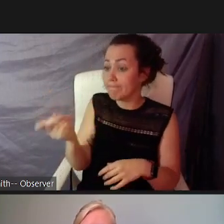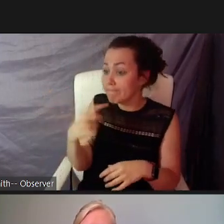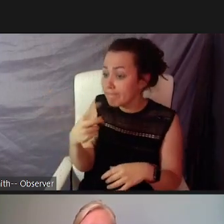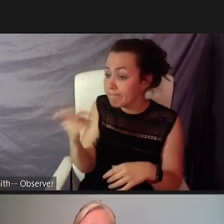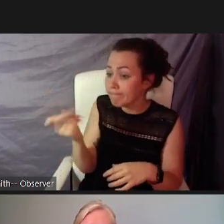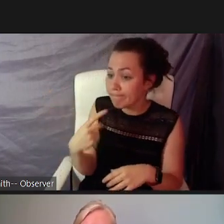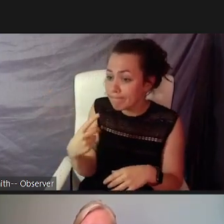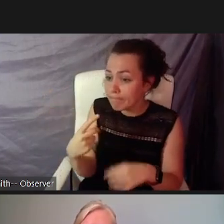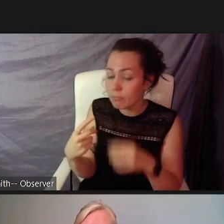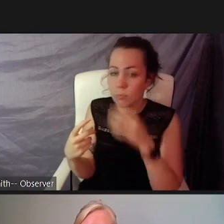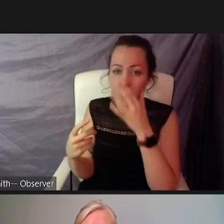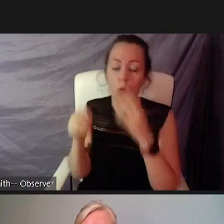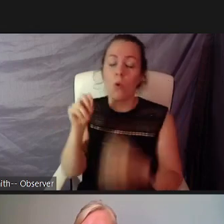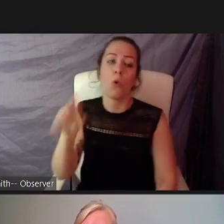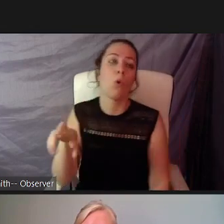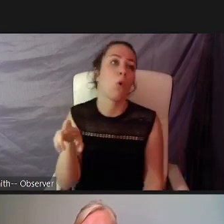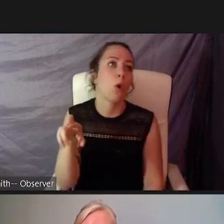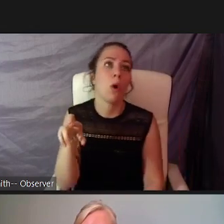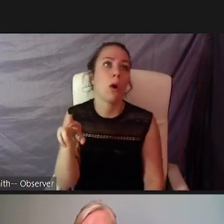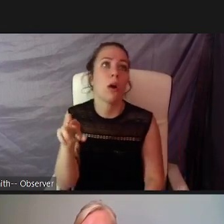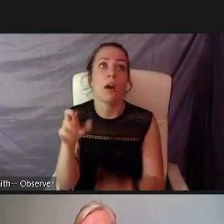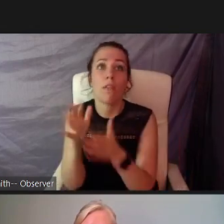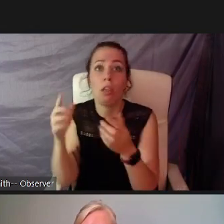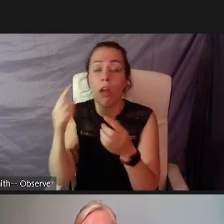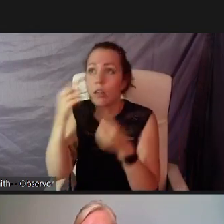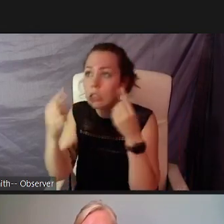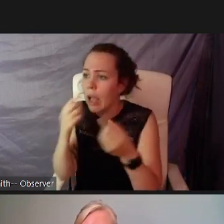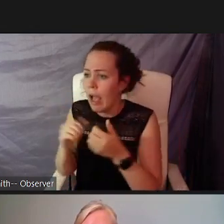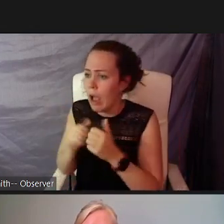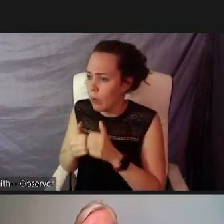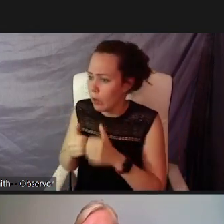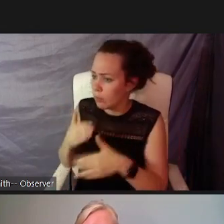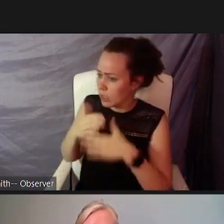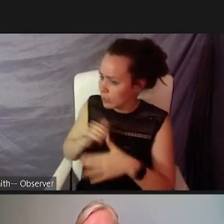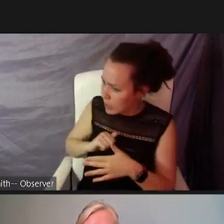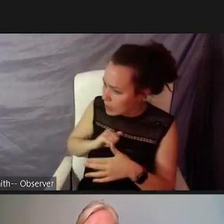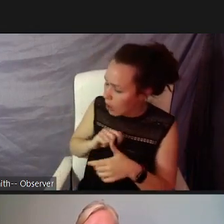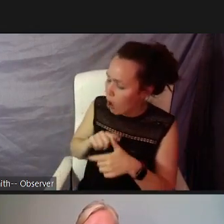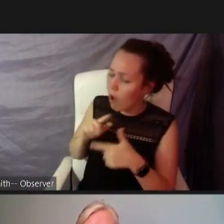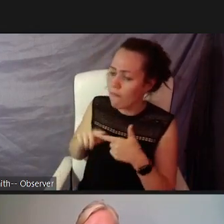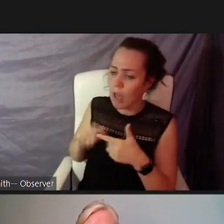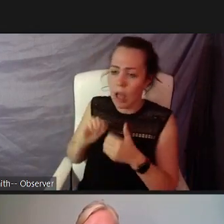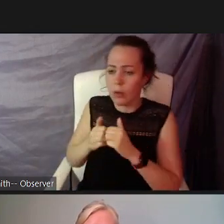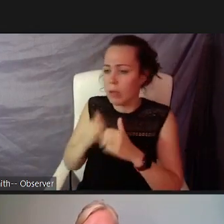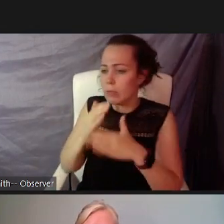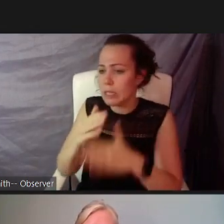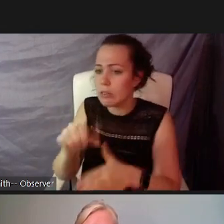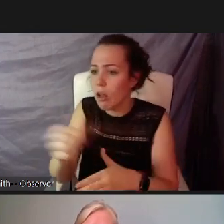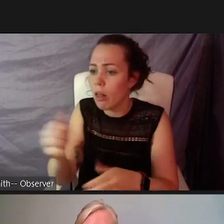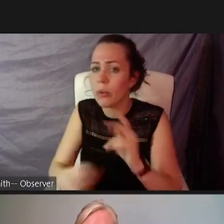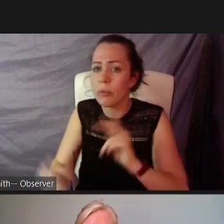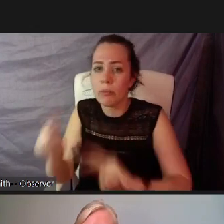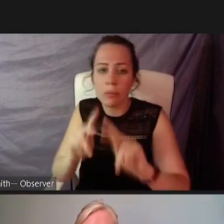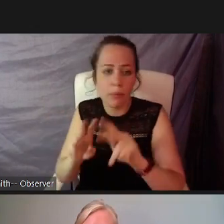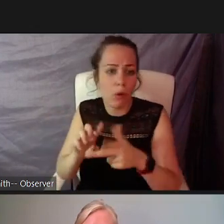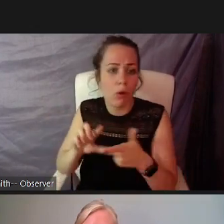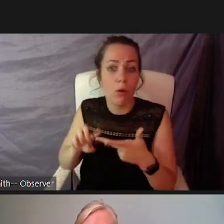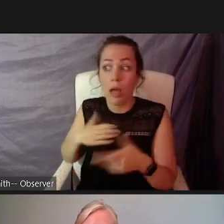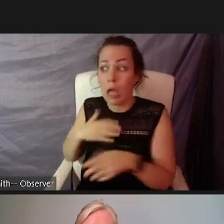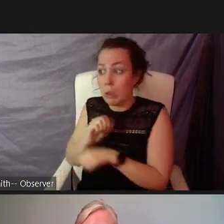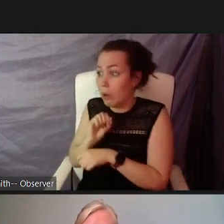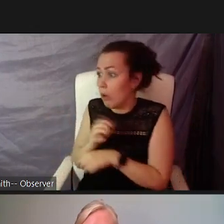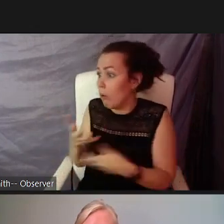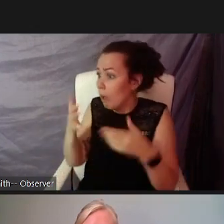thoughts that you're having. So questions like, how do I protect myself? How do I protect others? What's going to happen with my